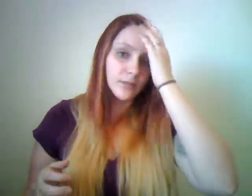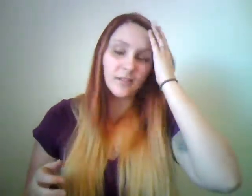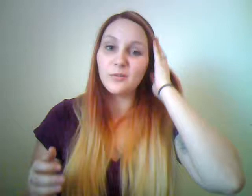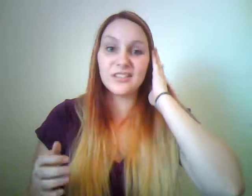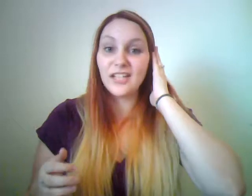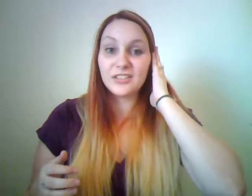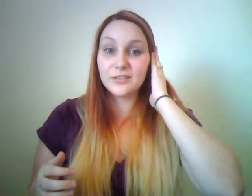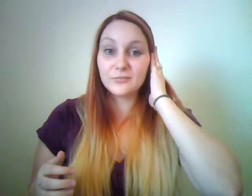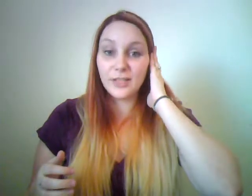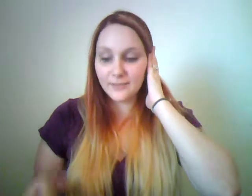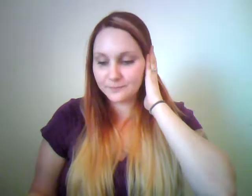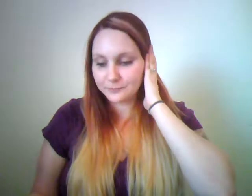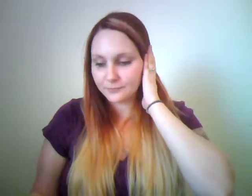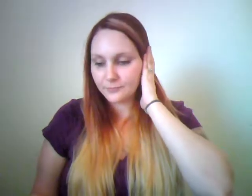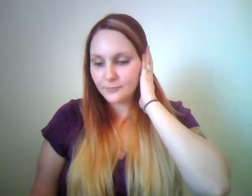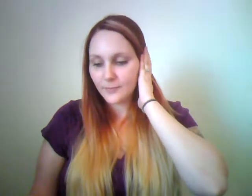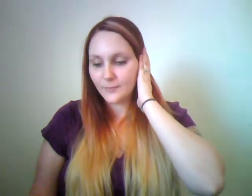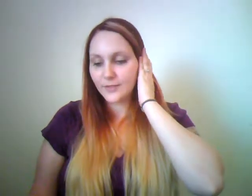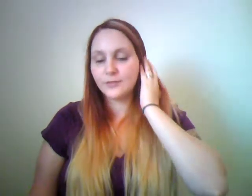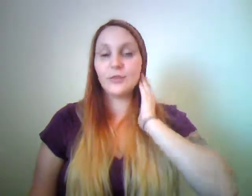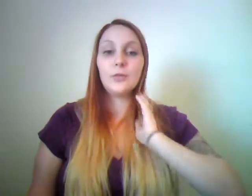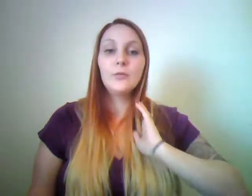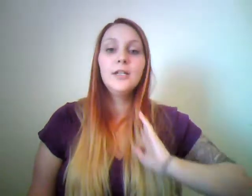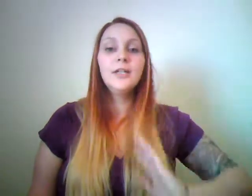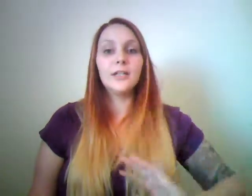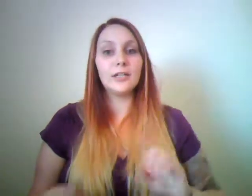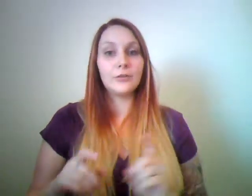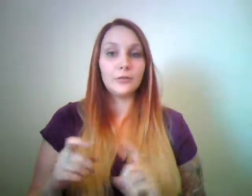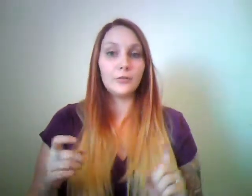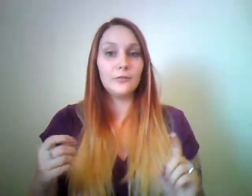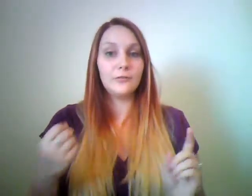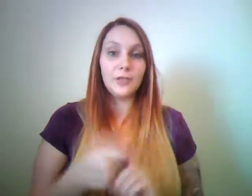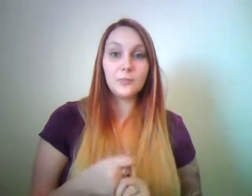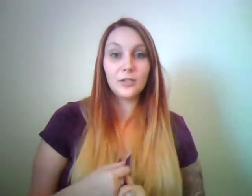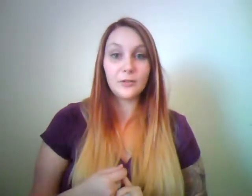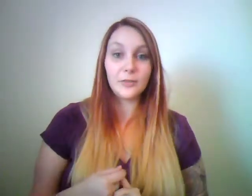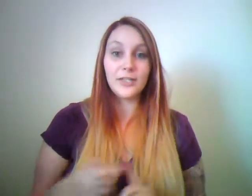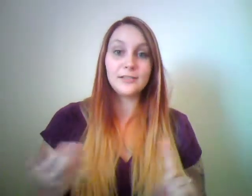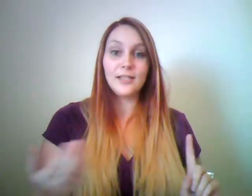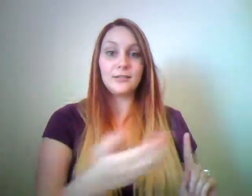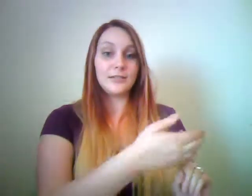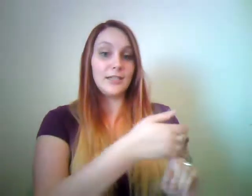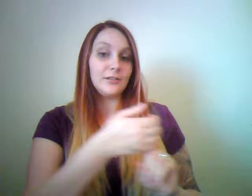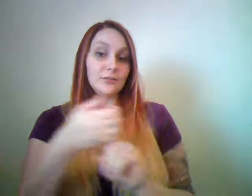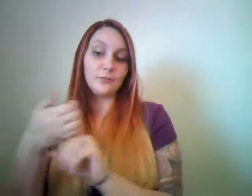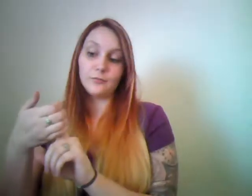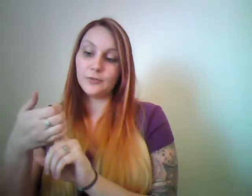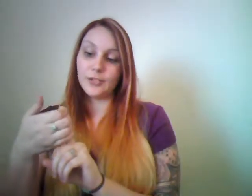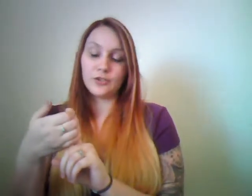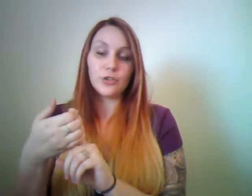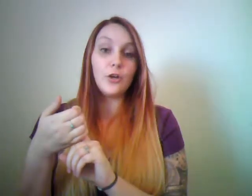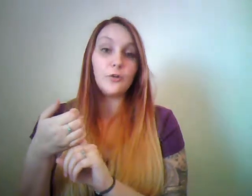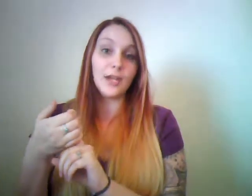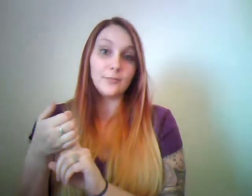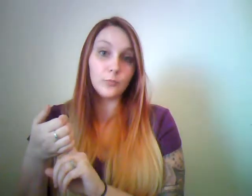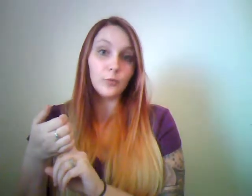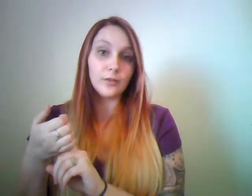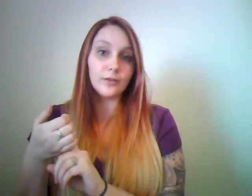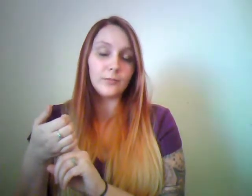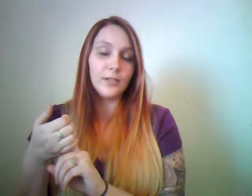always got you, right? So another little fun plug with ASL is getting to really show that more